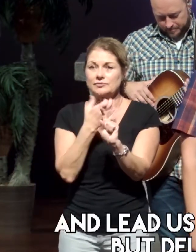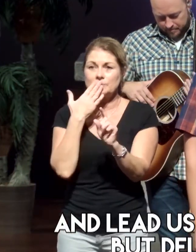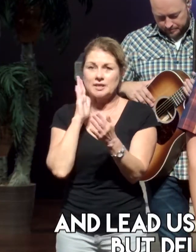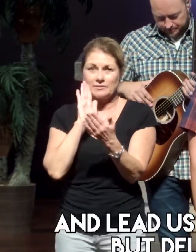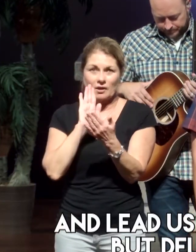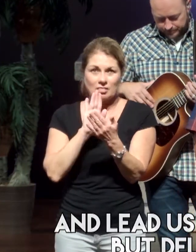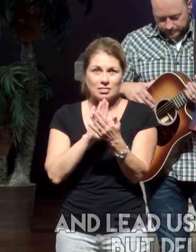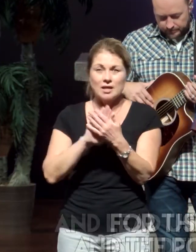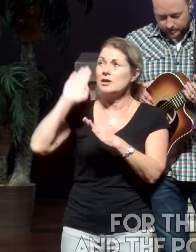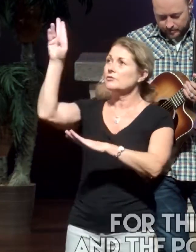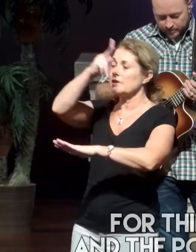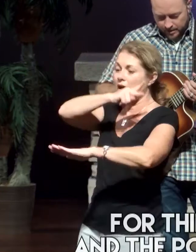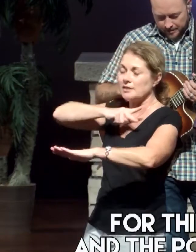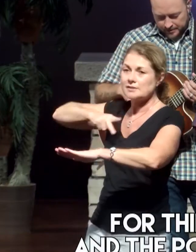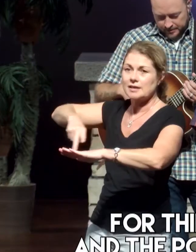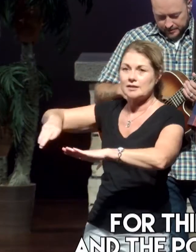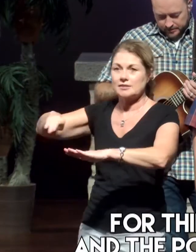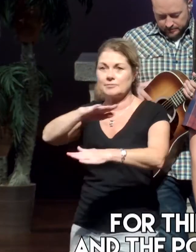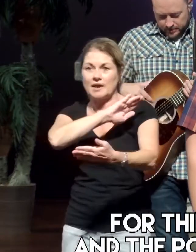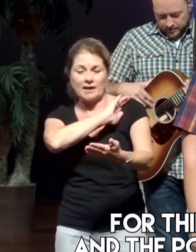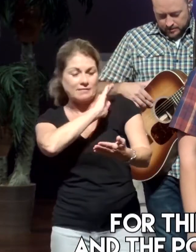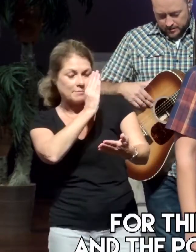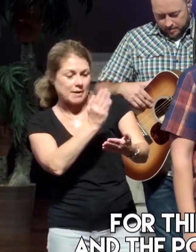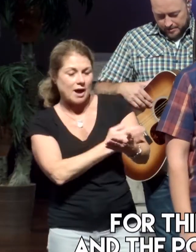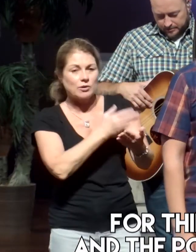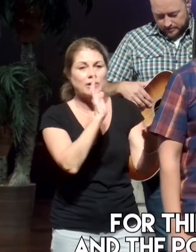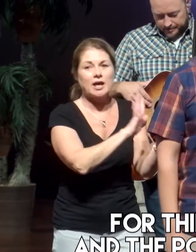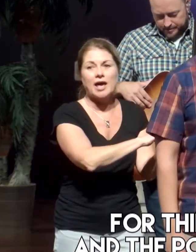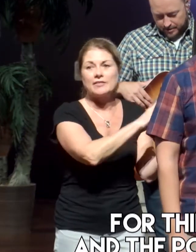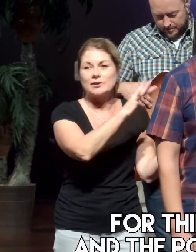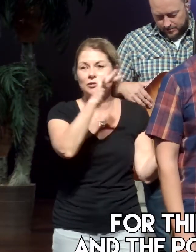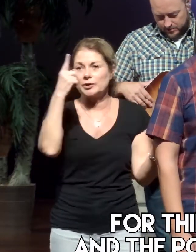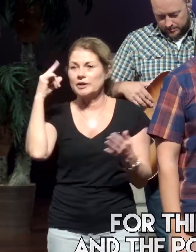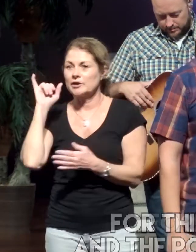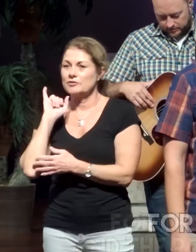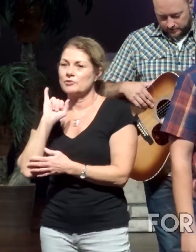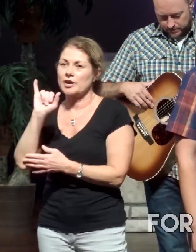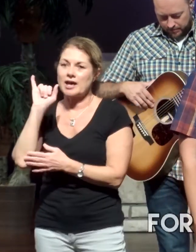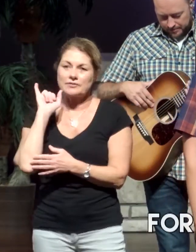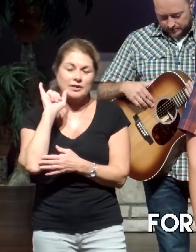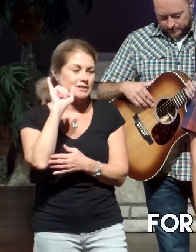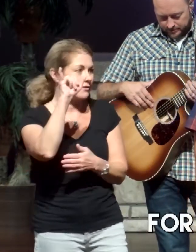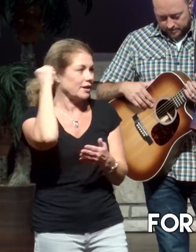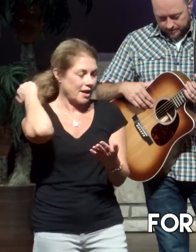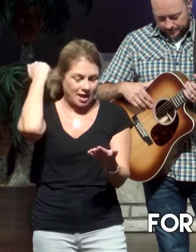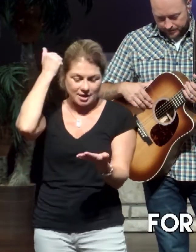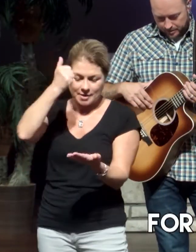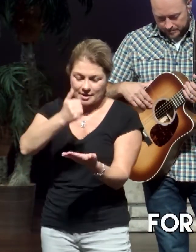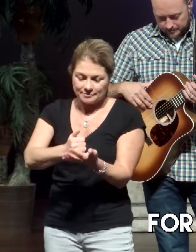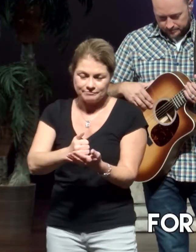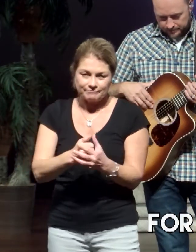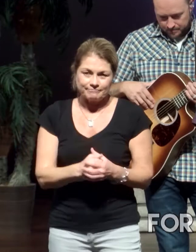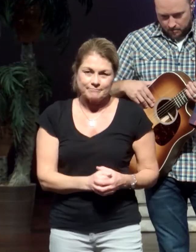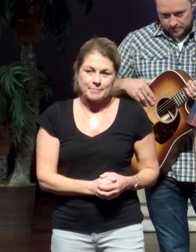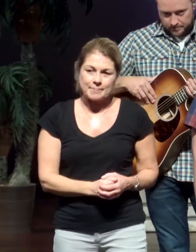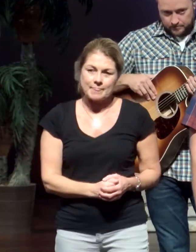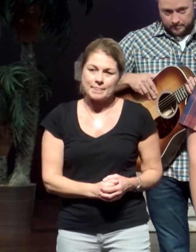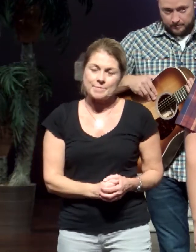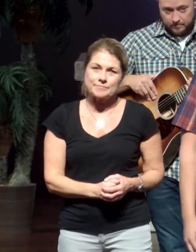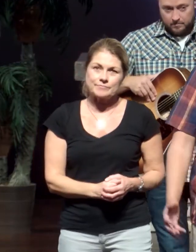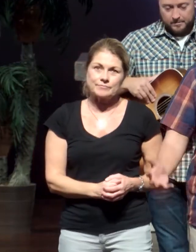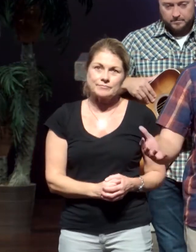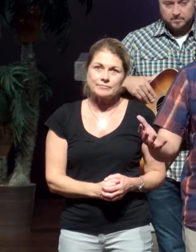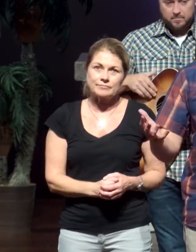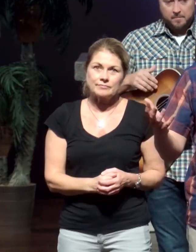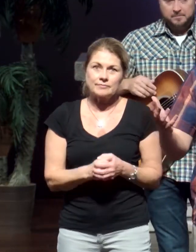deliver us from evil. For thine is the kingdom and the power and the glory forever and ever. Amen.